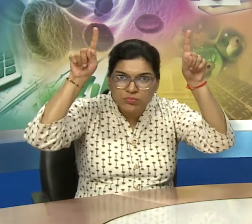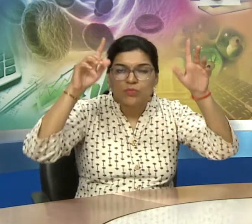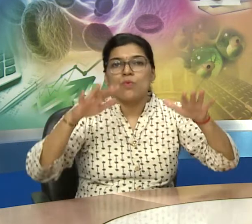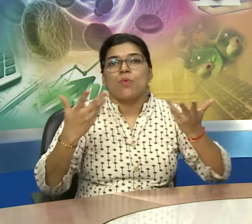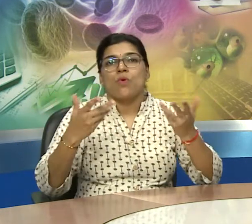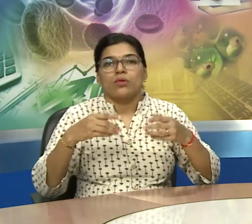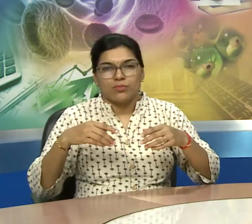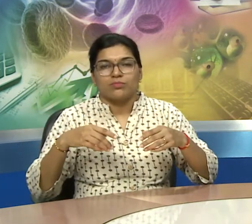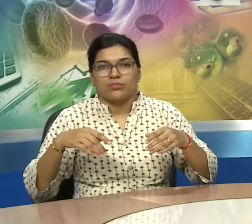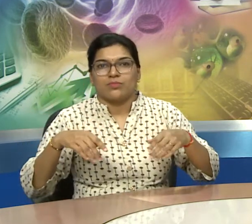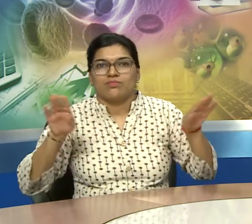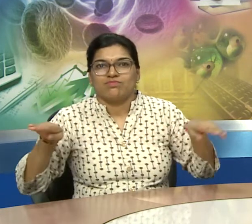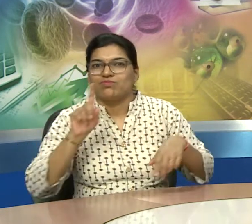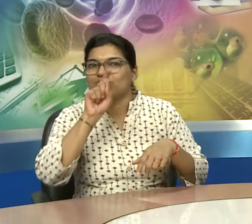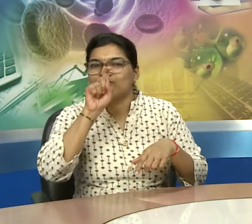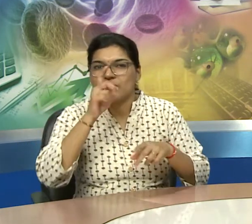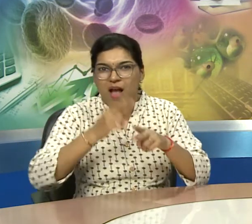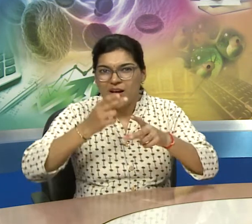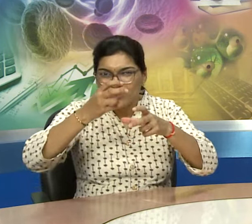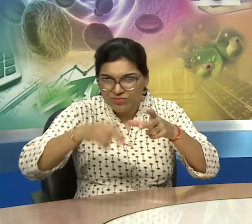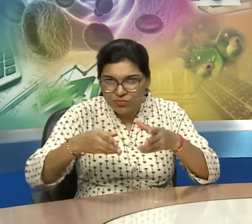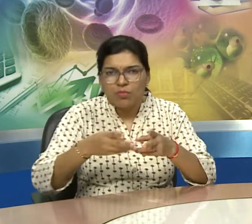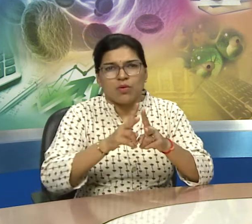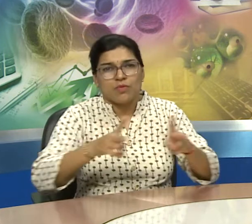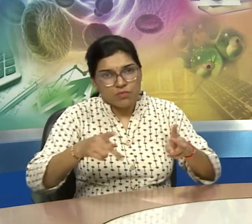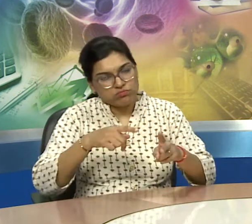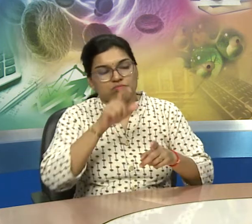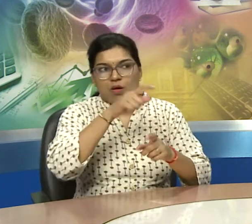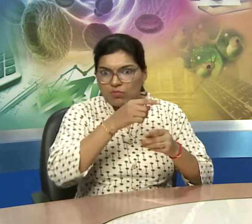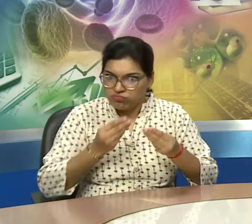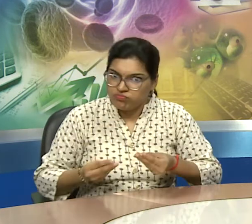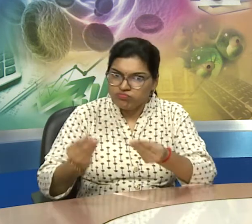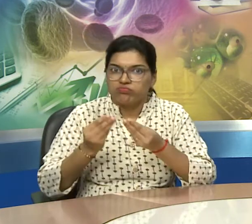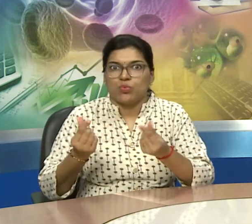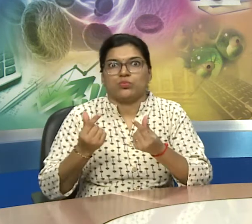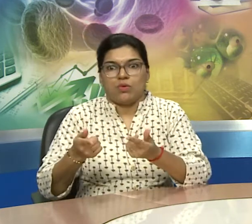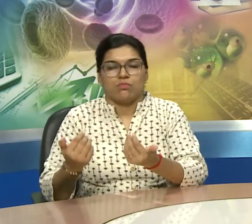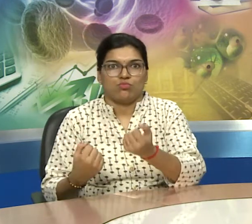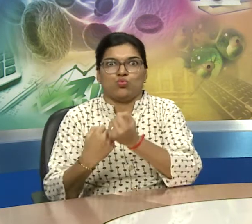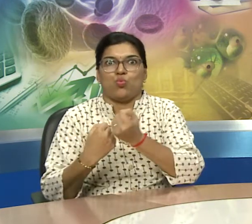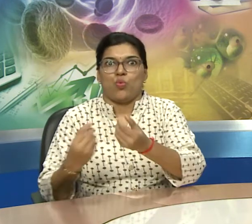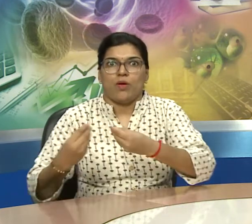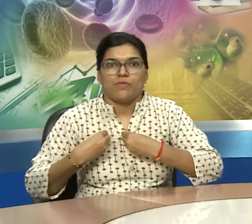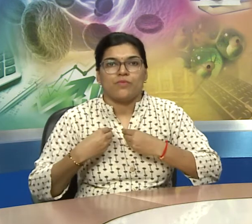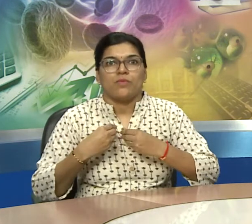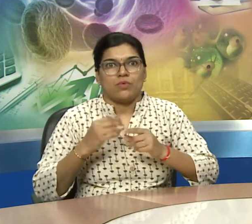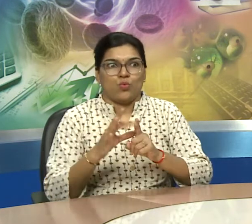deer, and the different poultry birds. So they were kept at home for